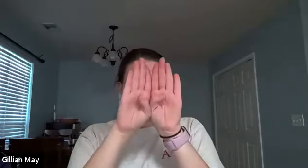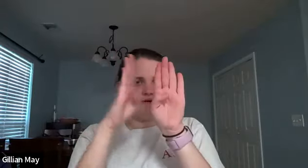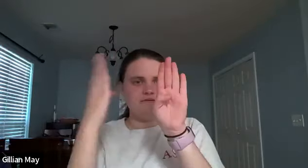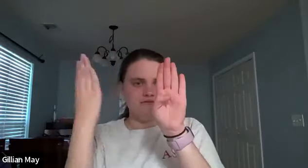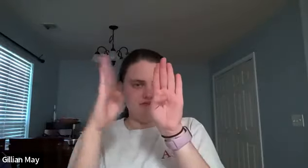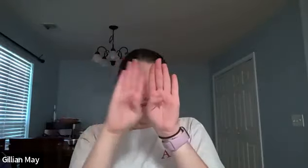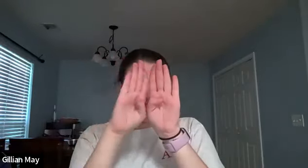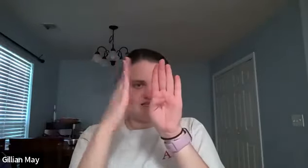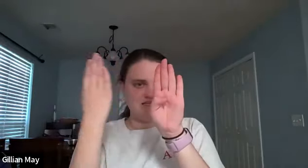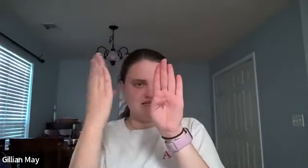door.